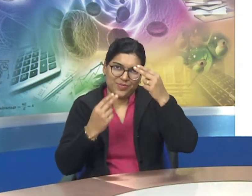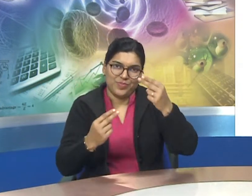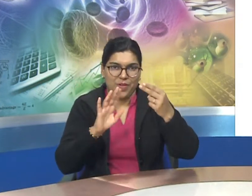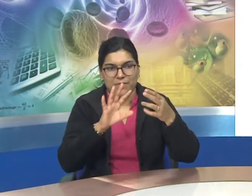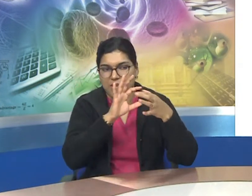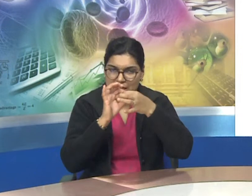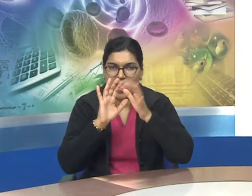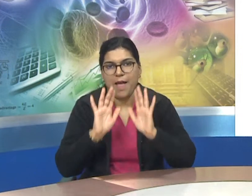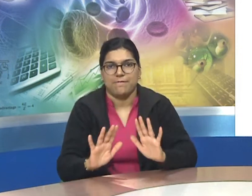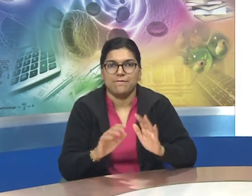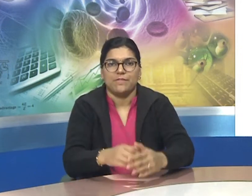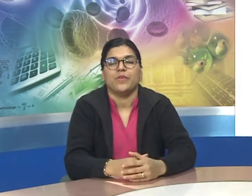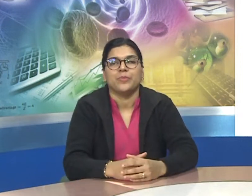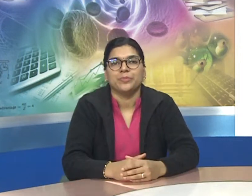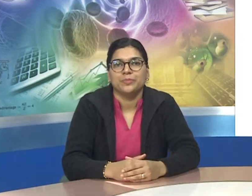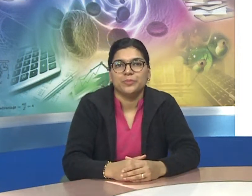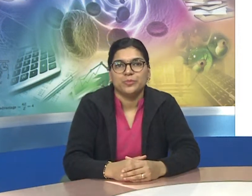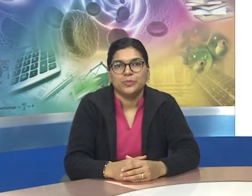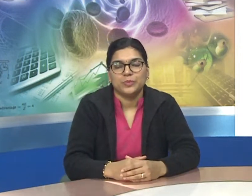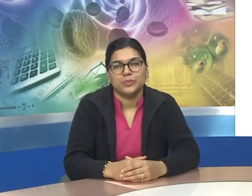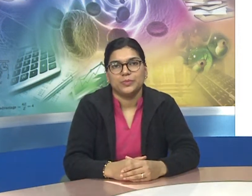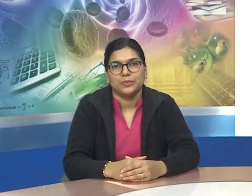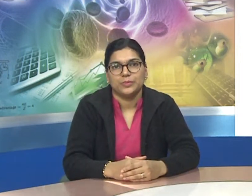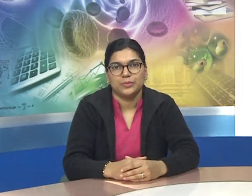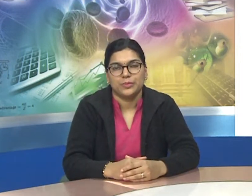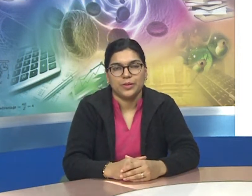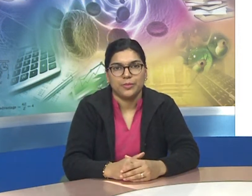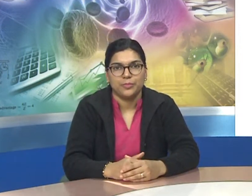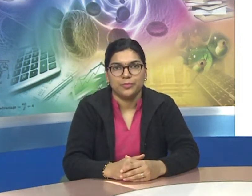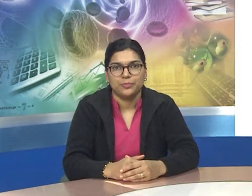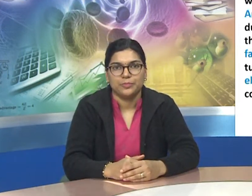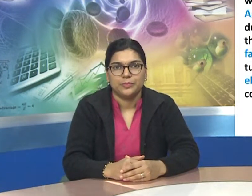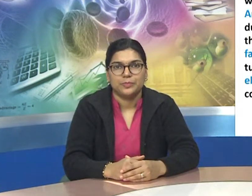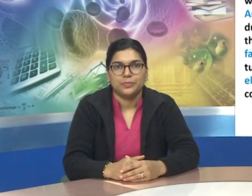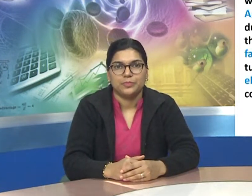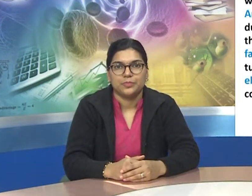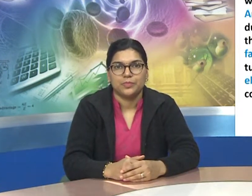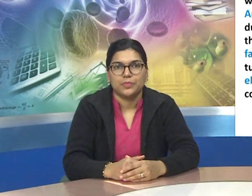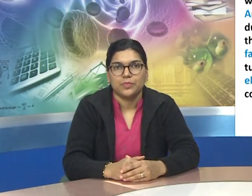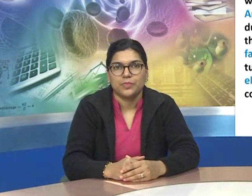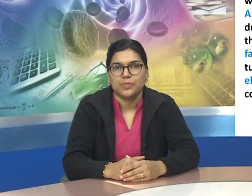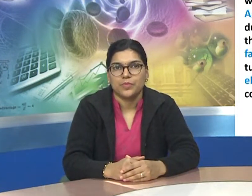Let us understand the answer in our further slides.